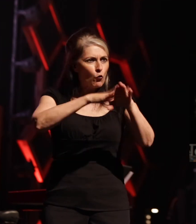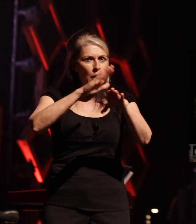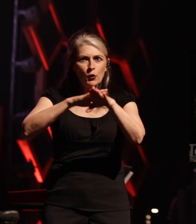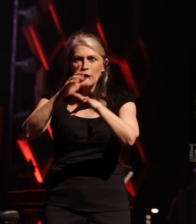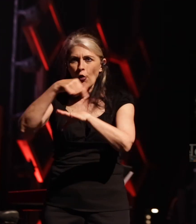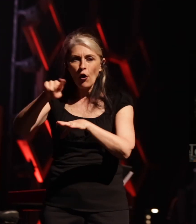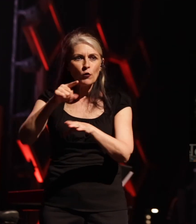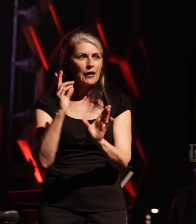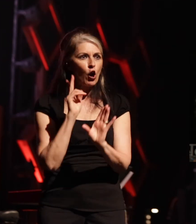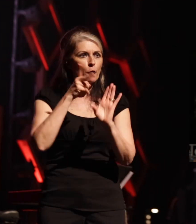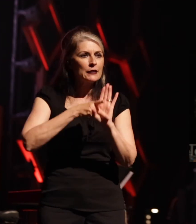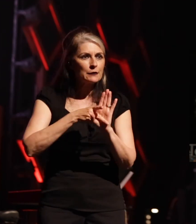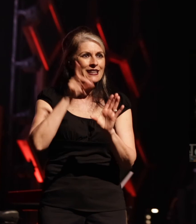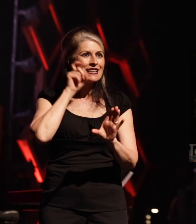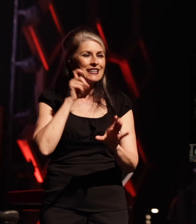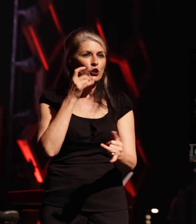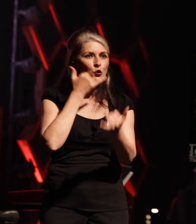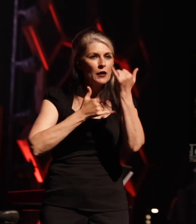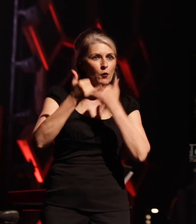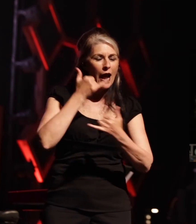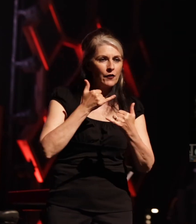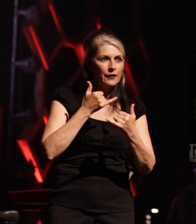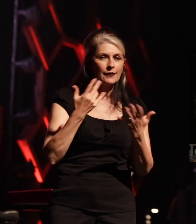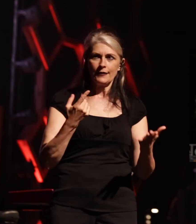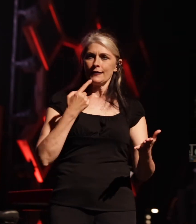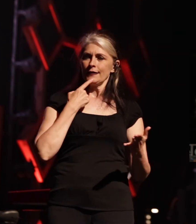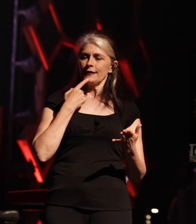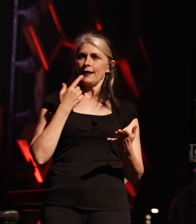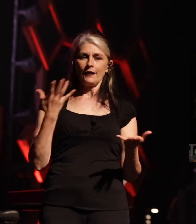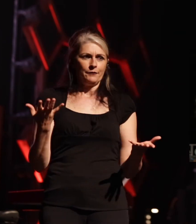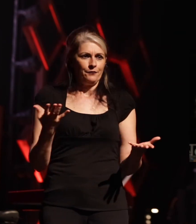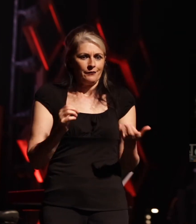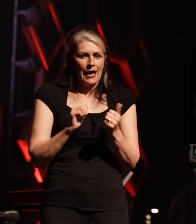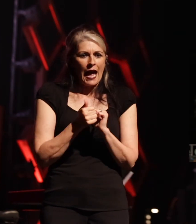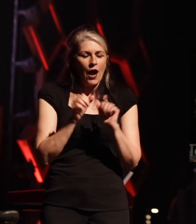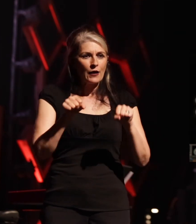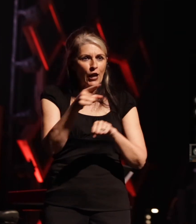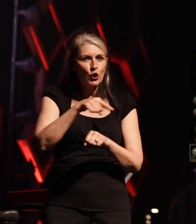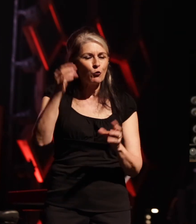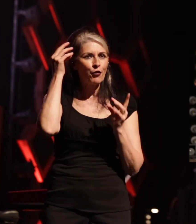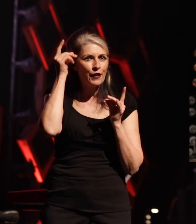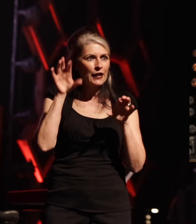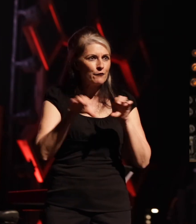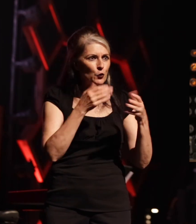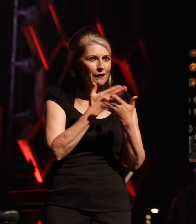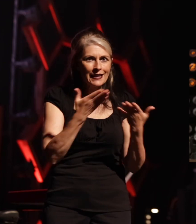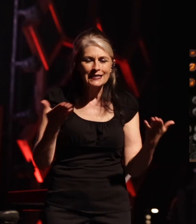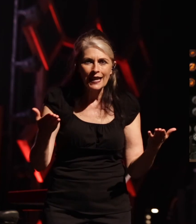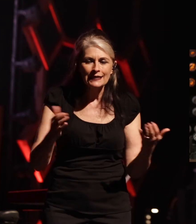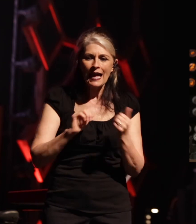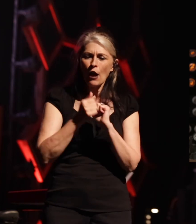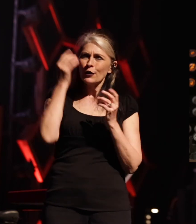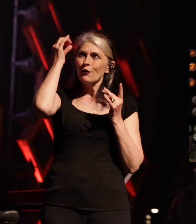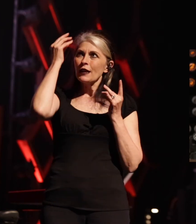immorality, pretty much saying that how can you think of doing these things? How can you think of participating in these